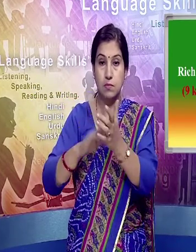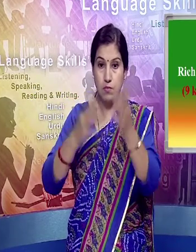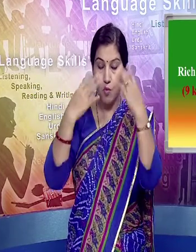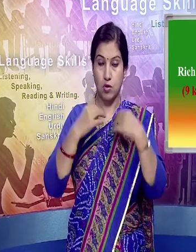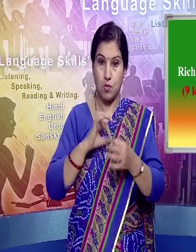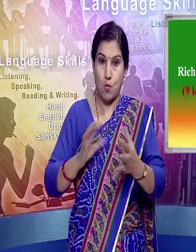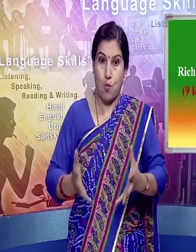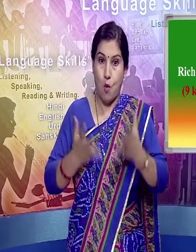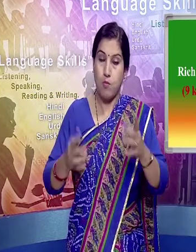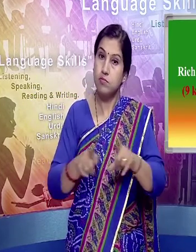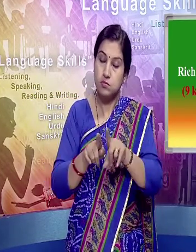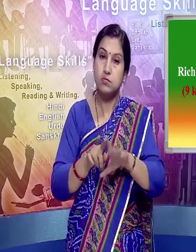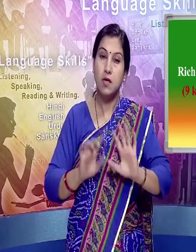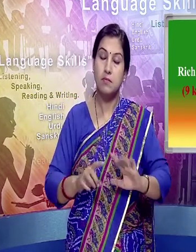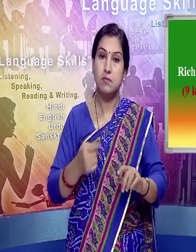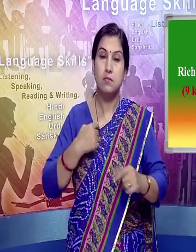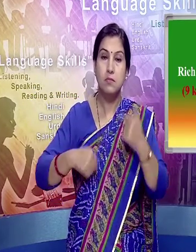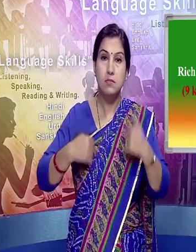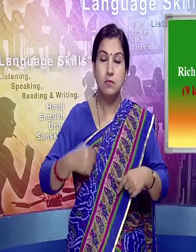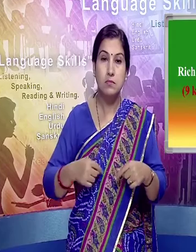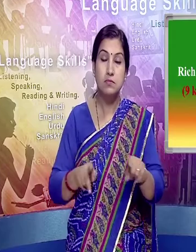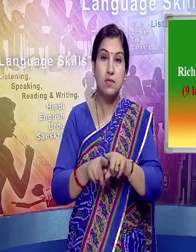It utilizes the fat-soluble vitamins.